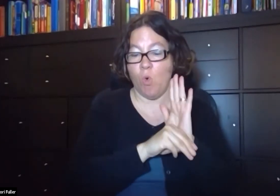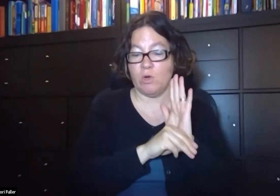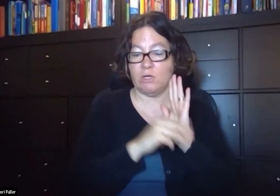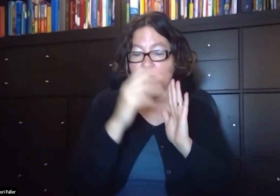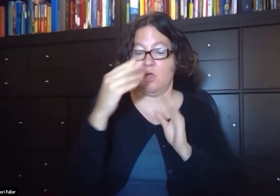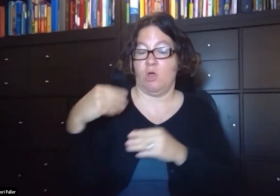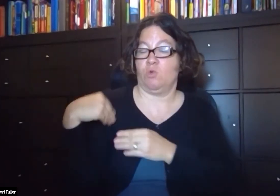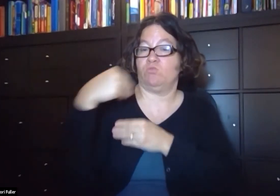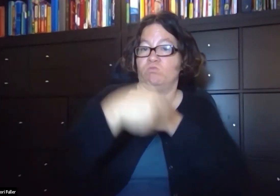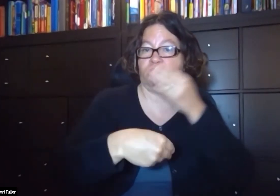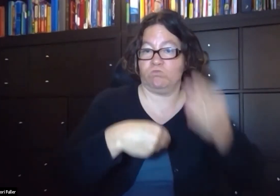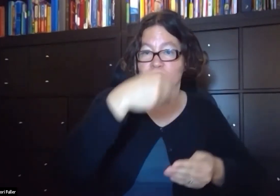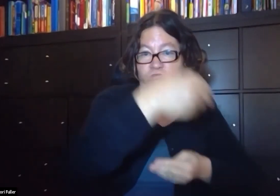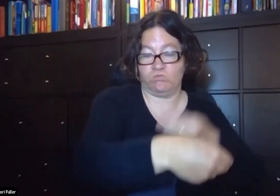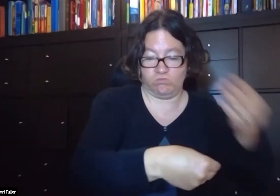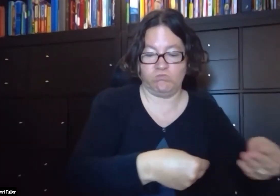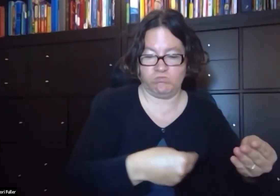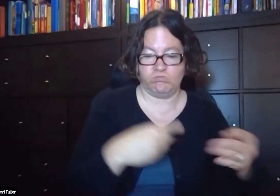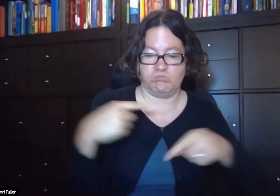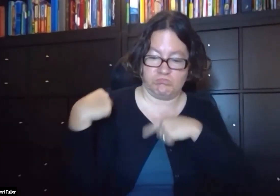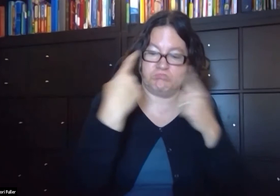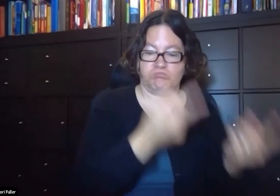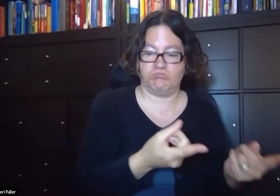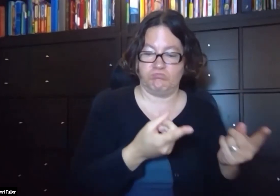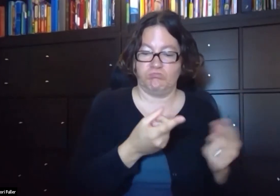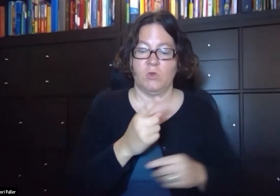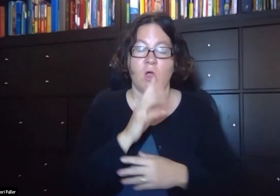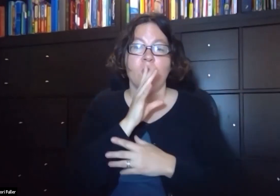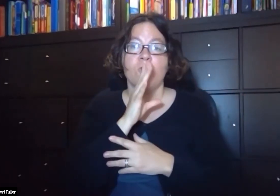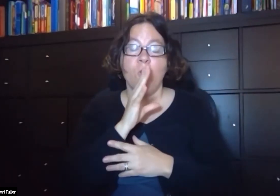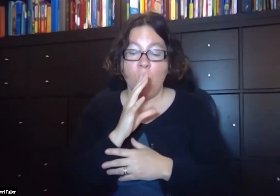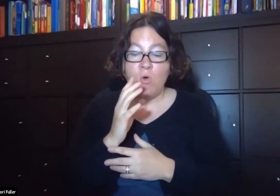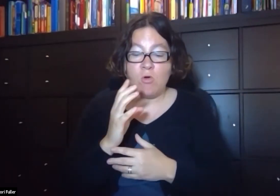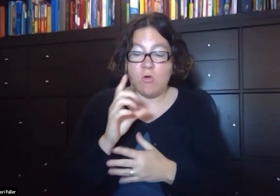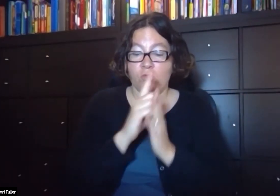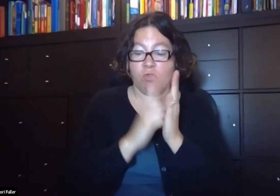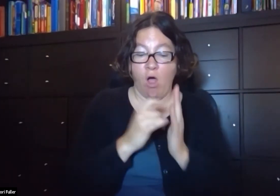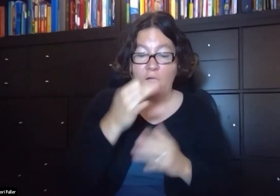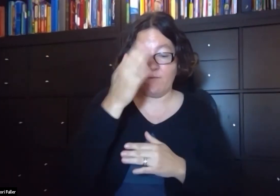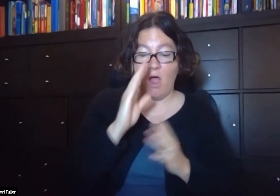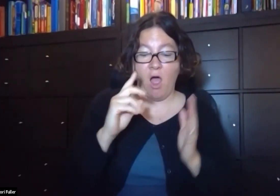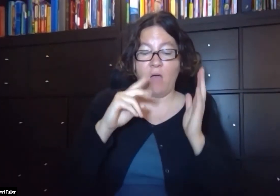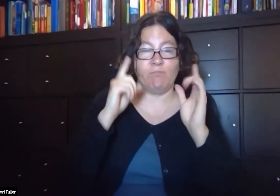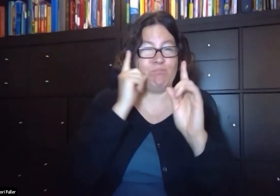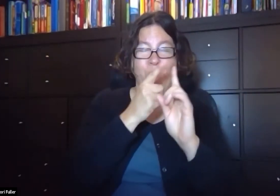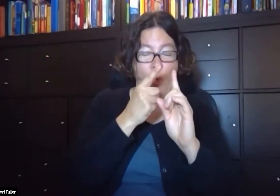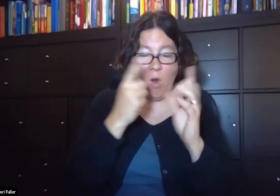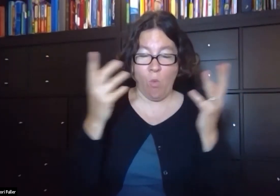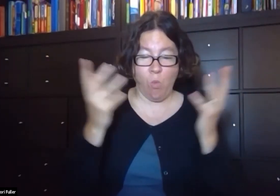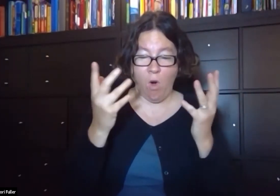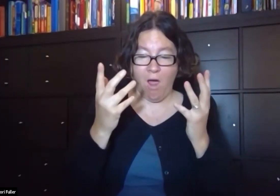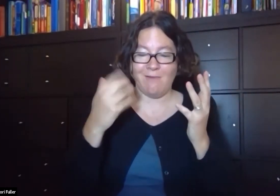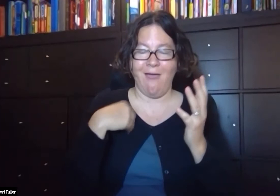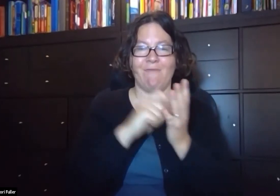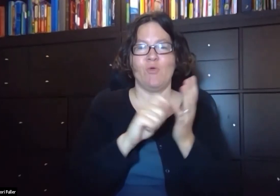law, and they believed that the law was an oral law that was given to